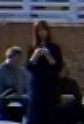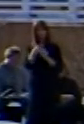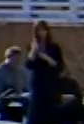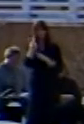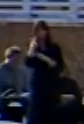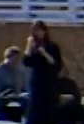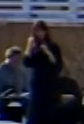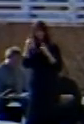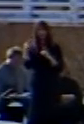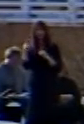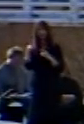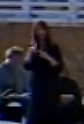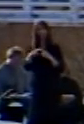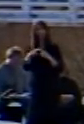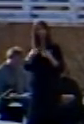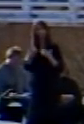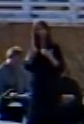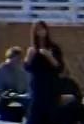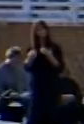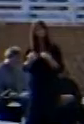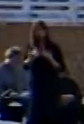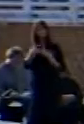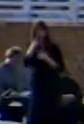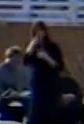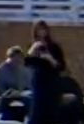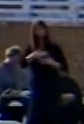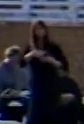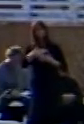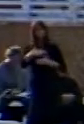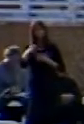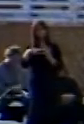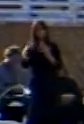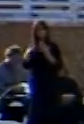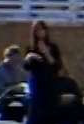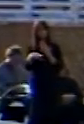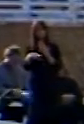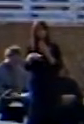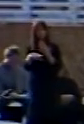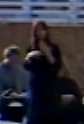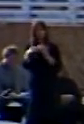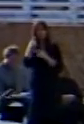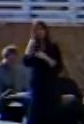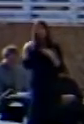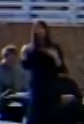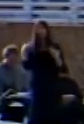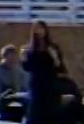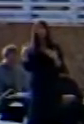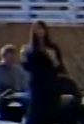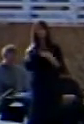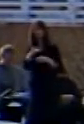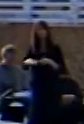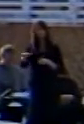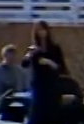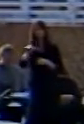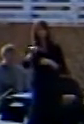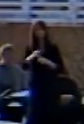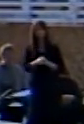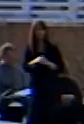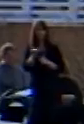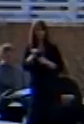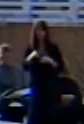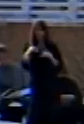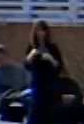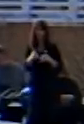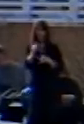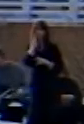of education, enrichment, and recreation programs for youth throughout our community.